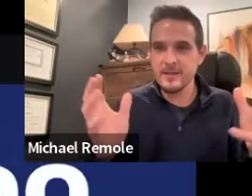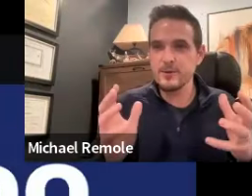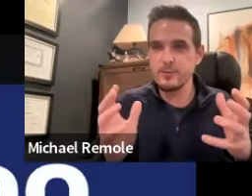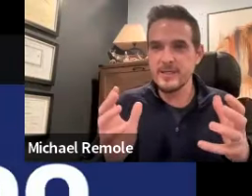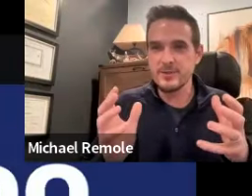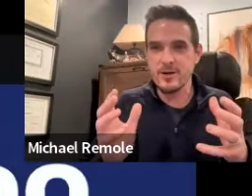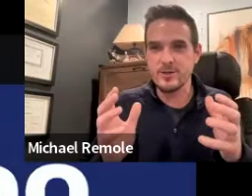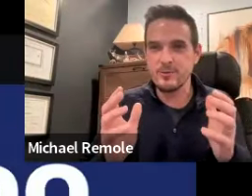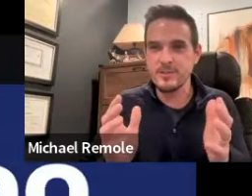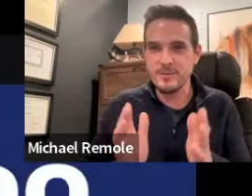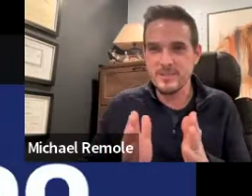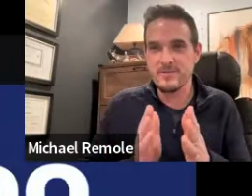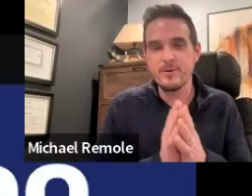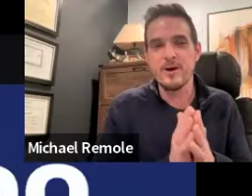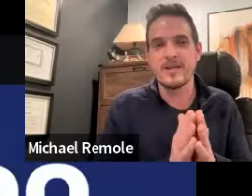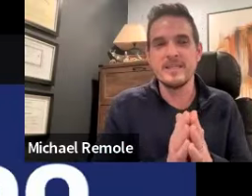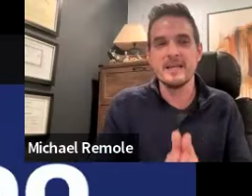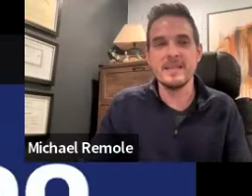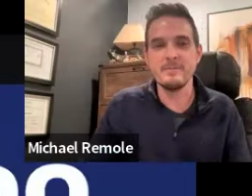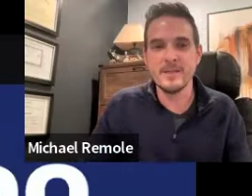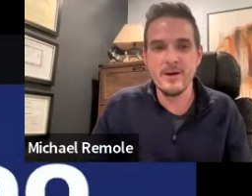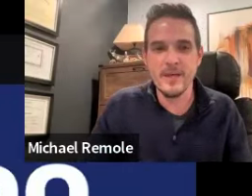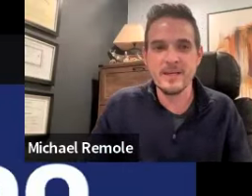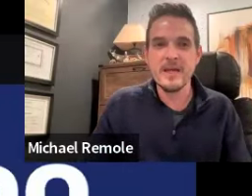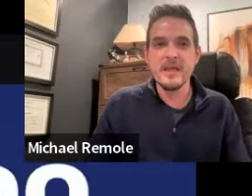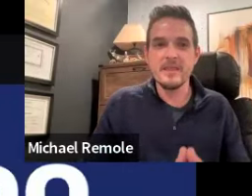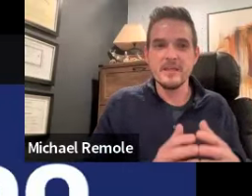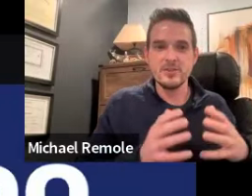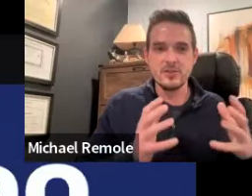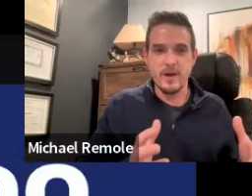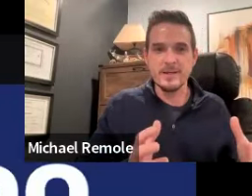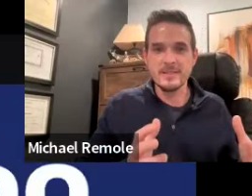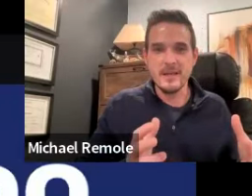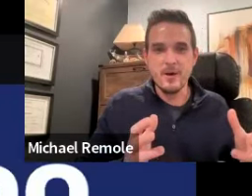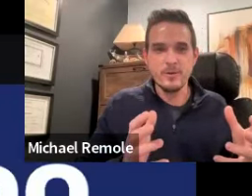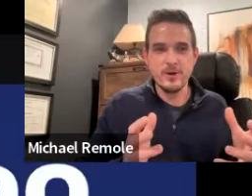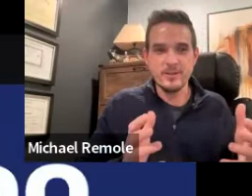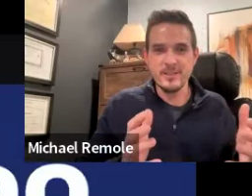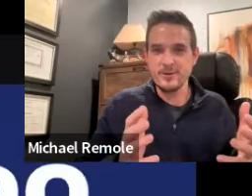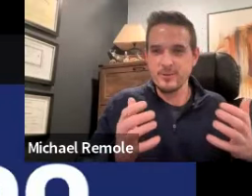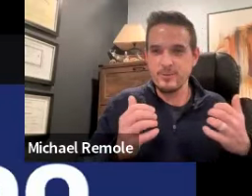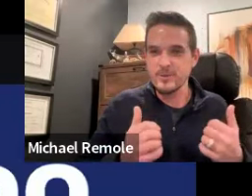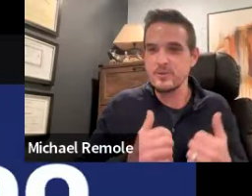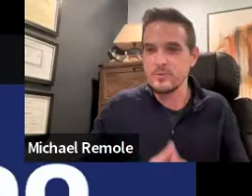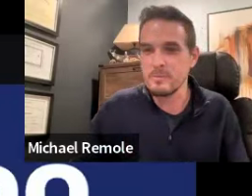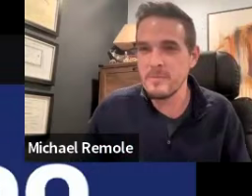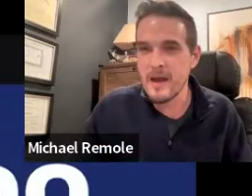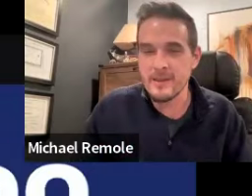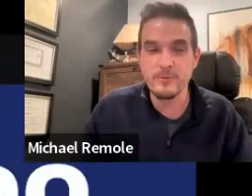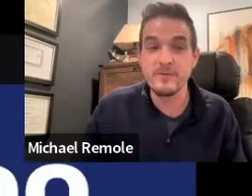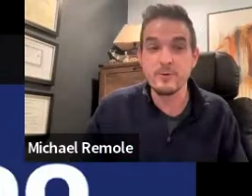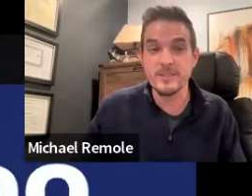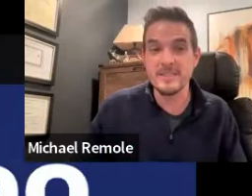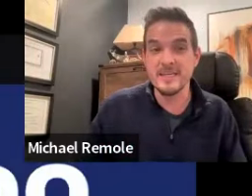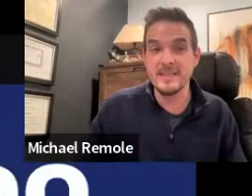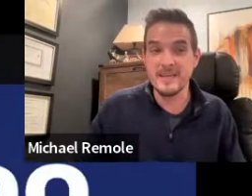of that clinical reconstruction, there was some stuff going on that let me know that the stress was causing her to